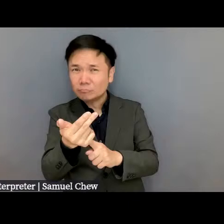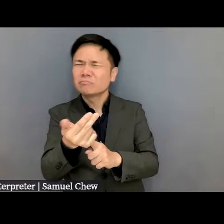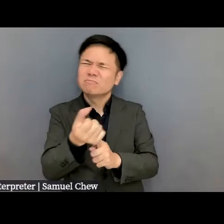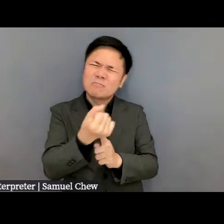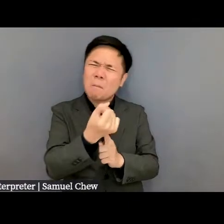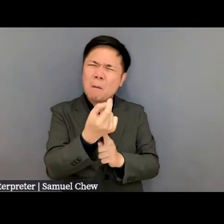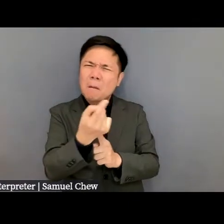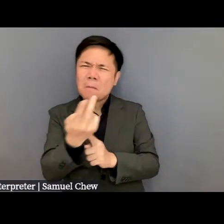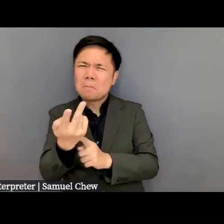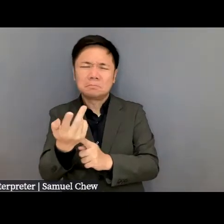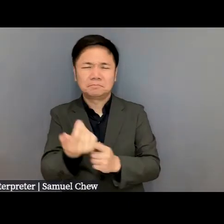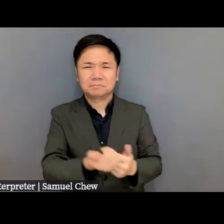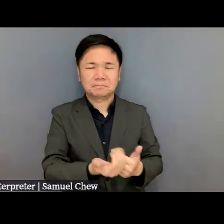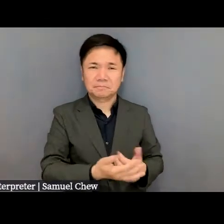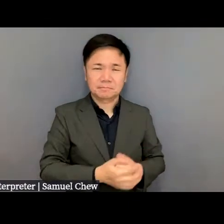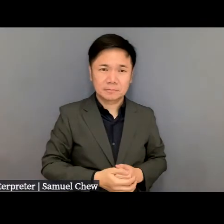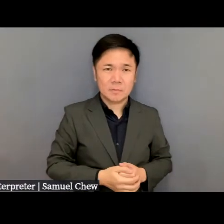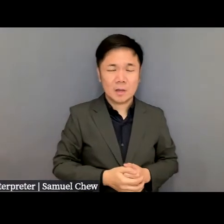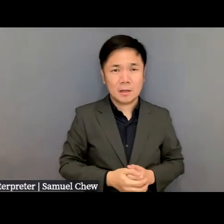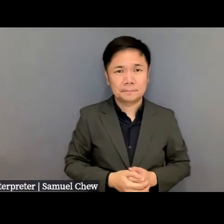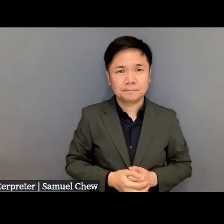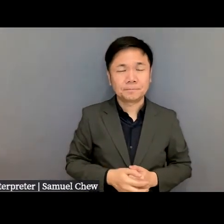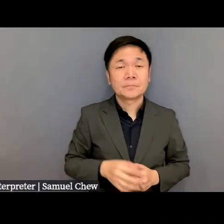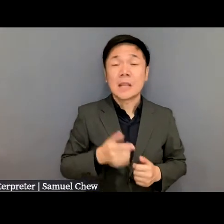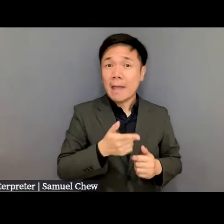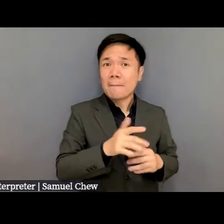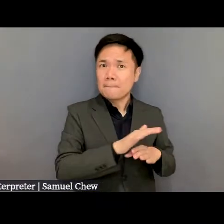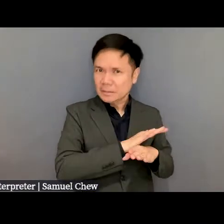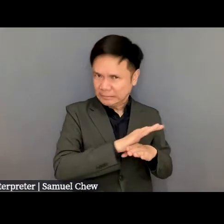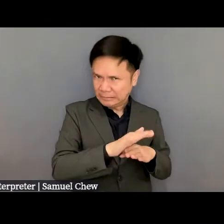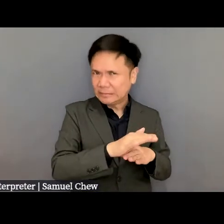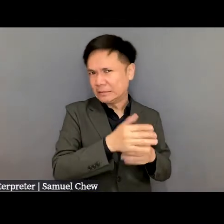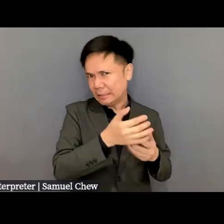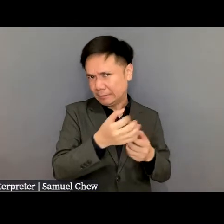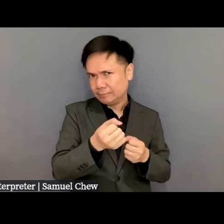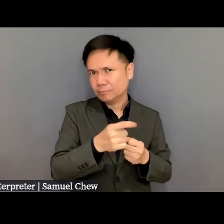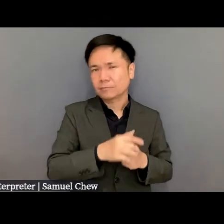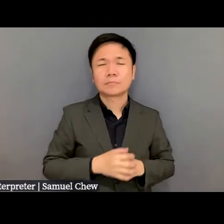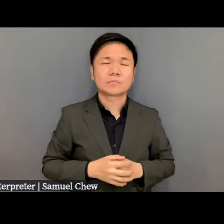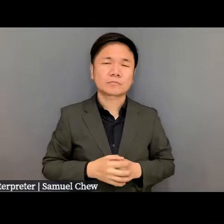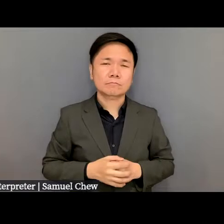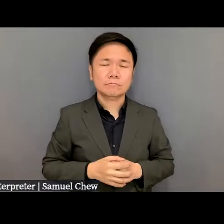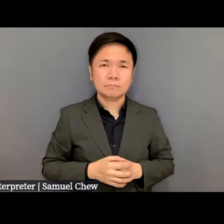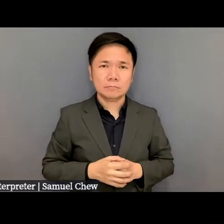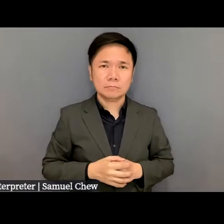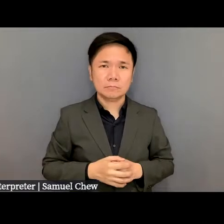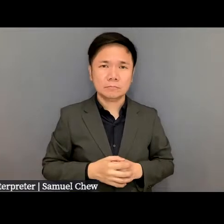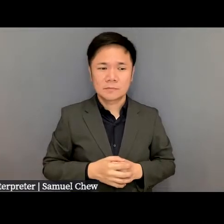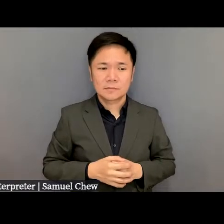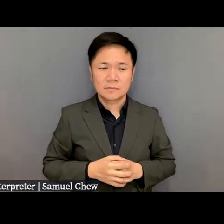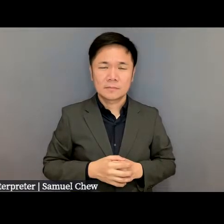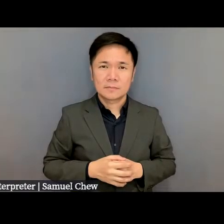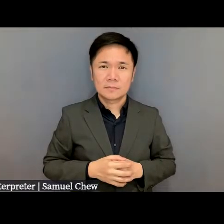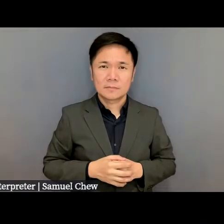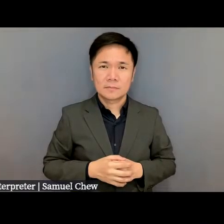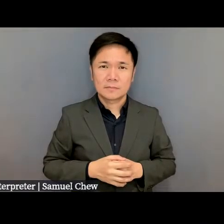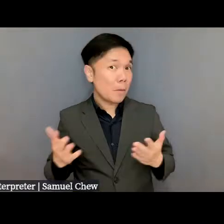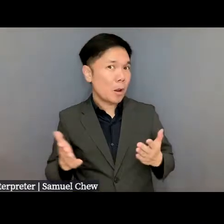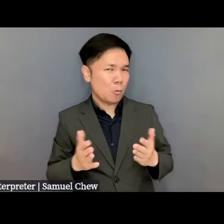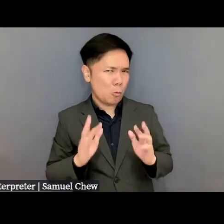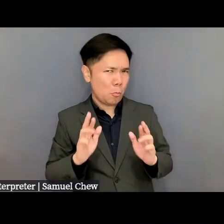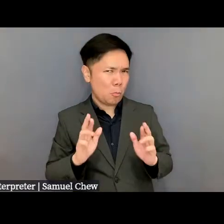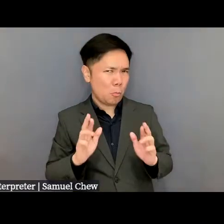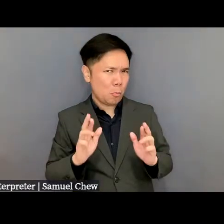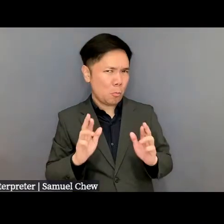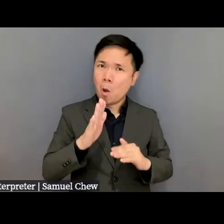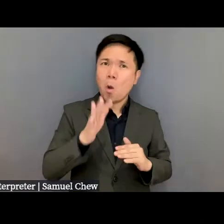are also from private sector, but they will receive that well. We have to have more women leading. And as